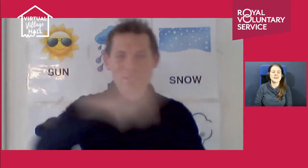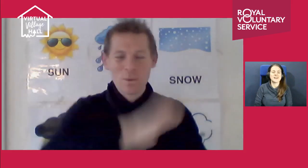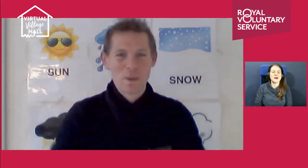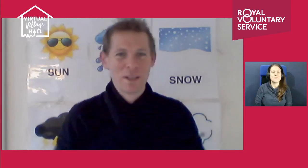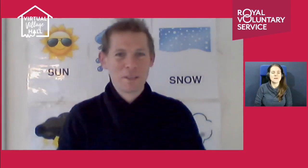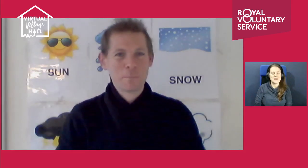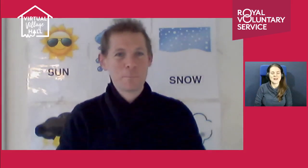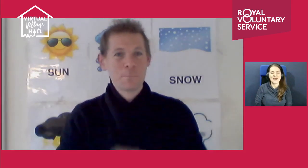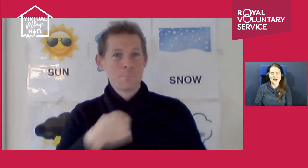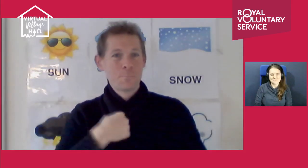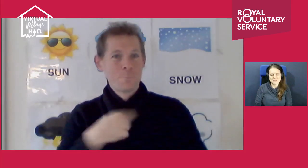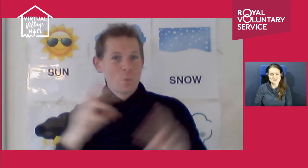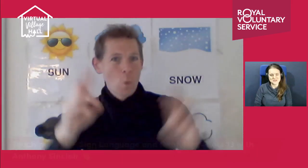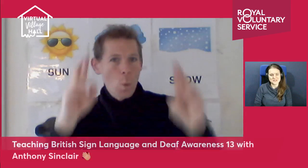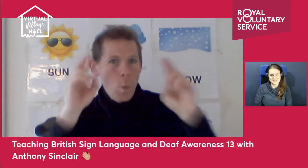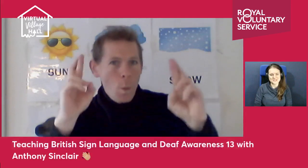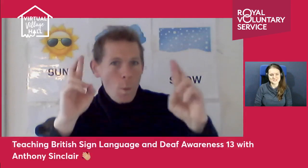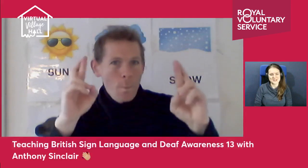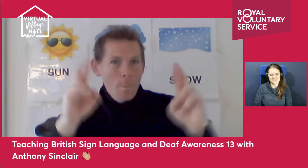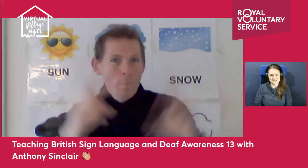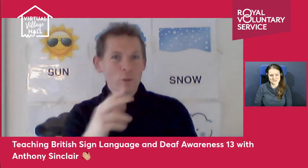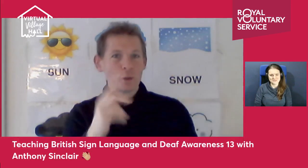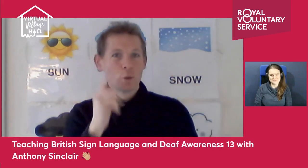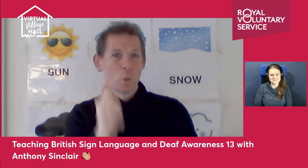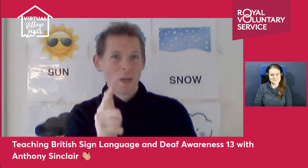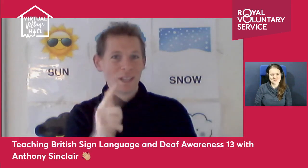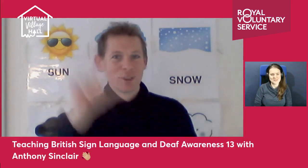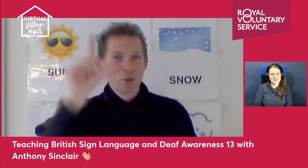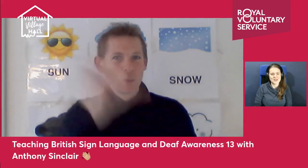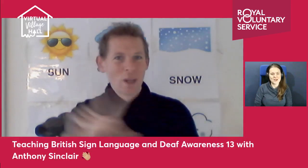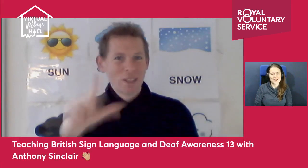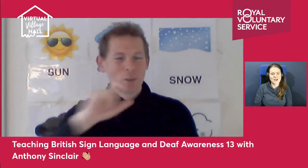want to say a big happy new year to everyone.